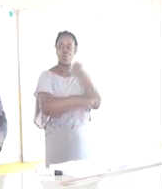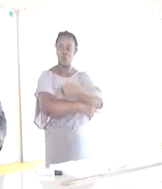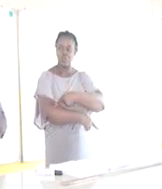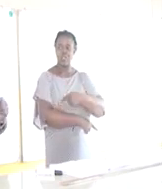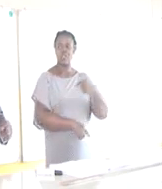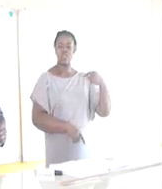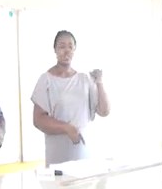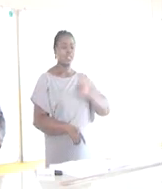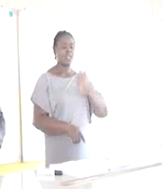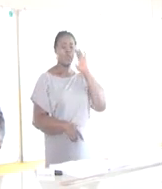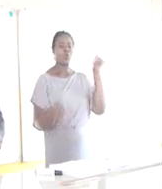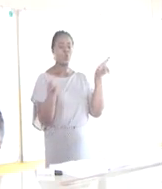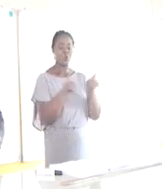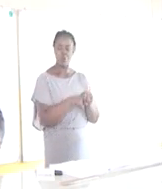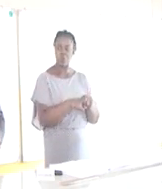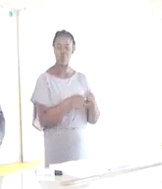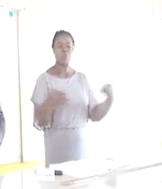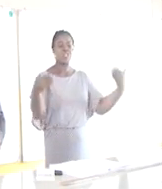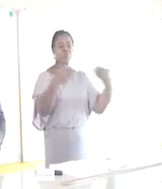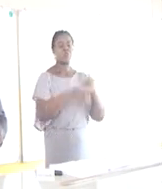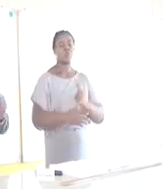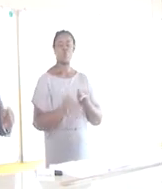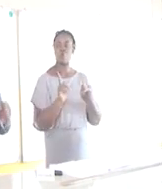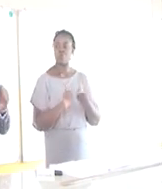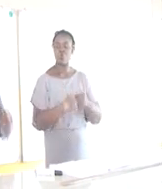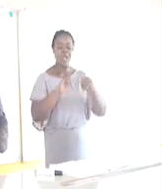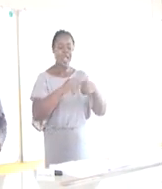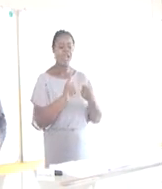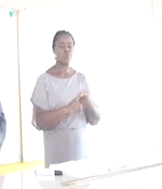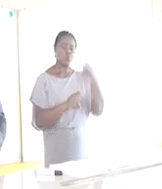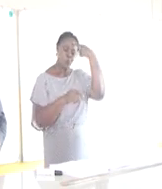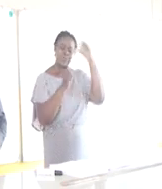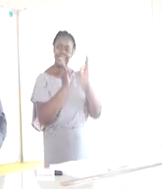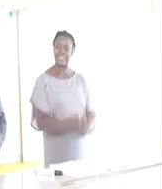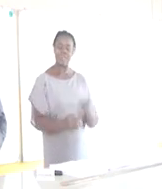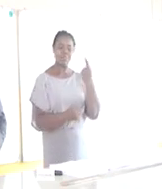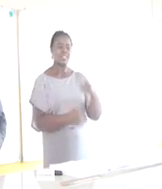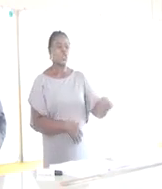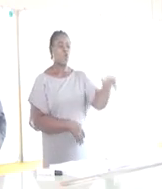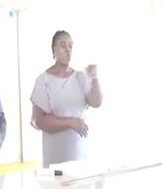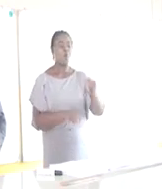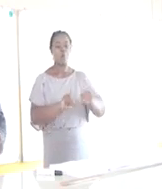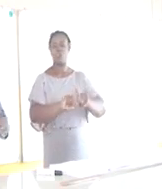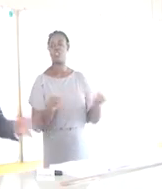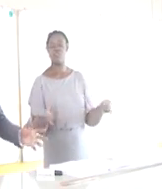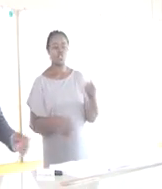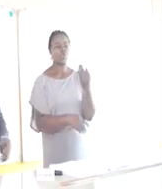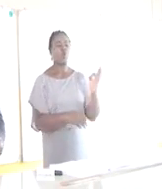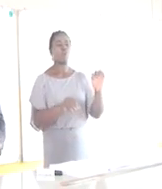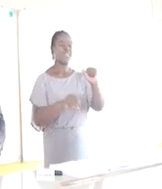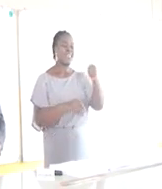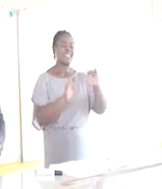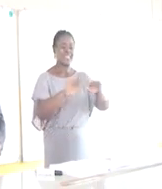Today, I will also introduce us to how to determine the common difference of any